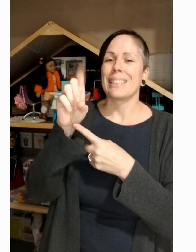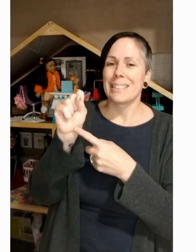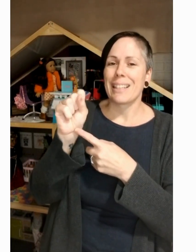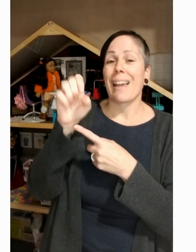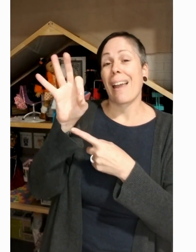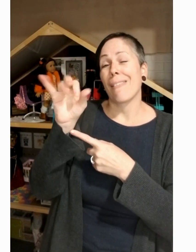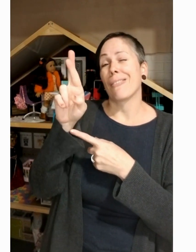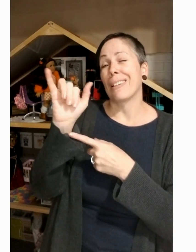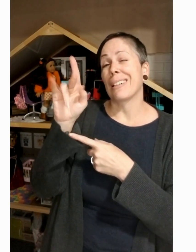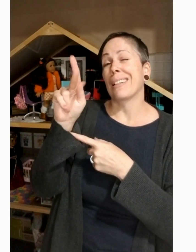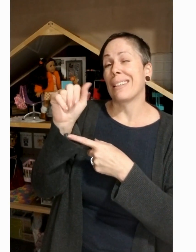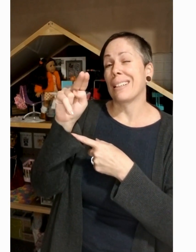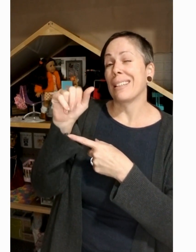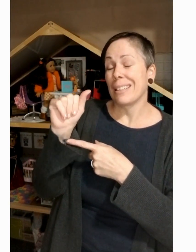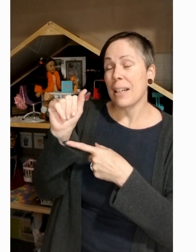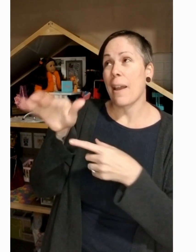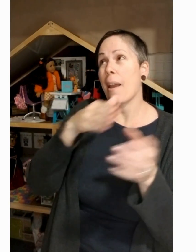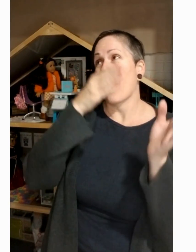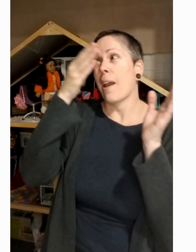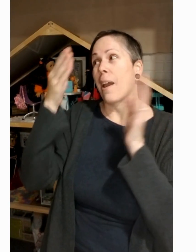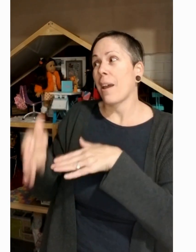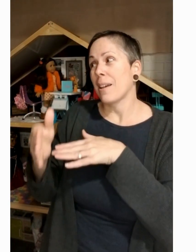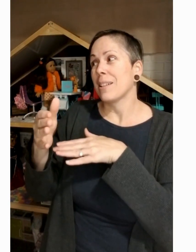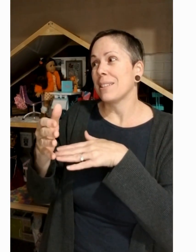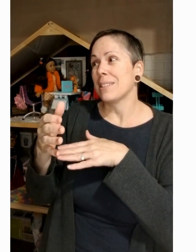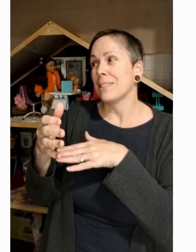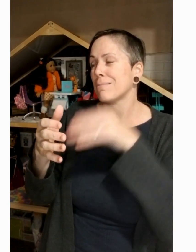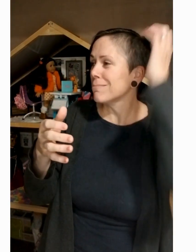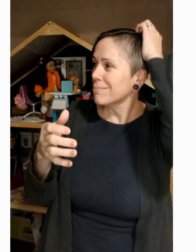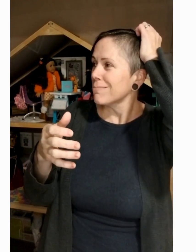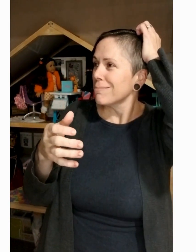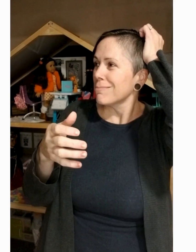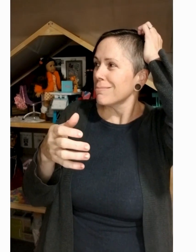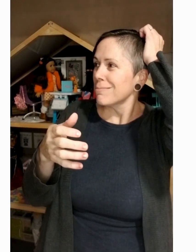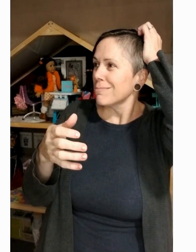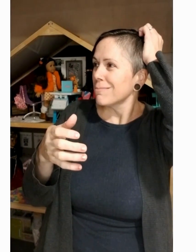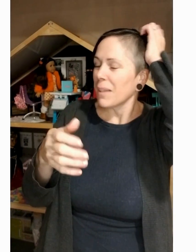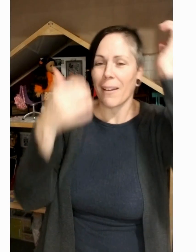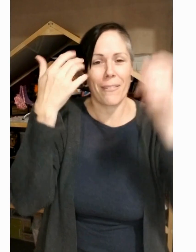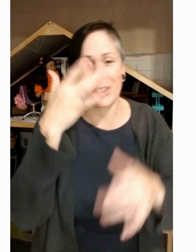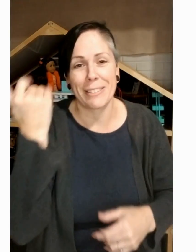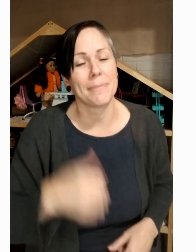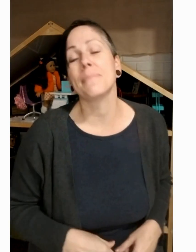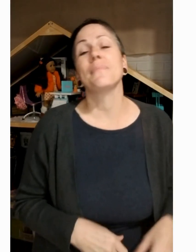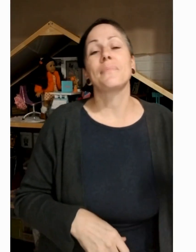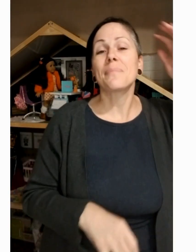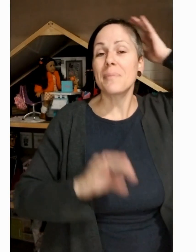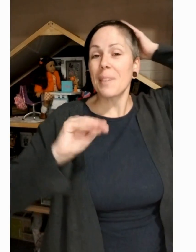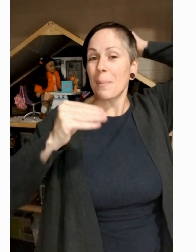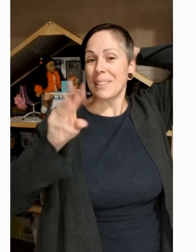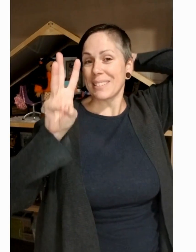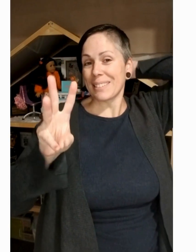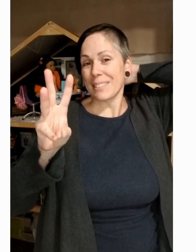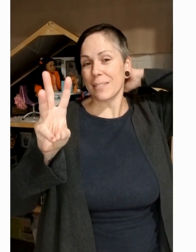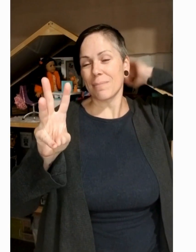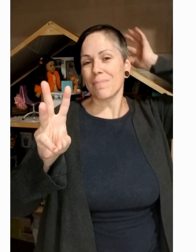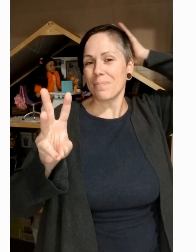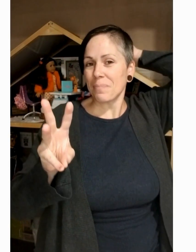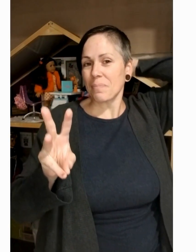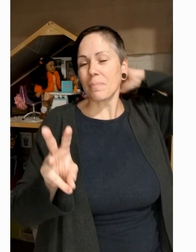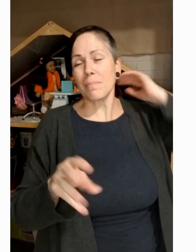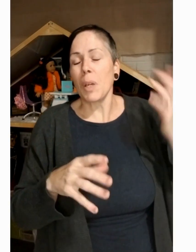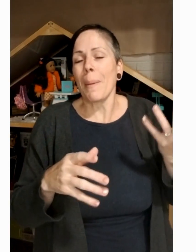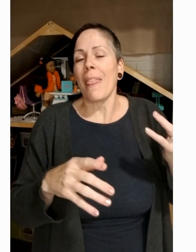All right. Goals 1 through 5 were the very concrete, like you did it or you didn't. Number 6, the buy more clothes from Maple Lee and Etsy is